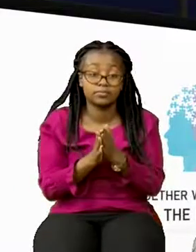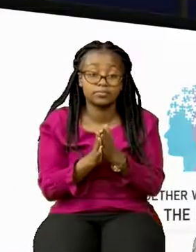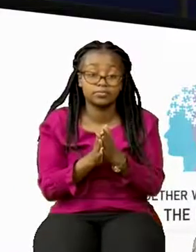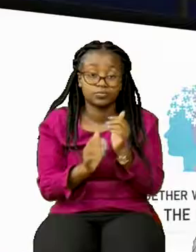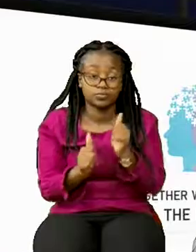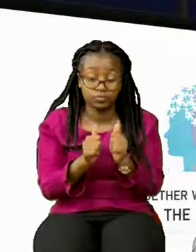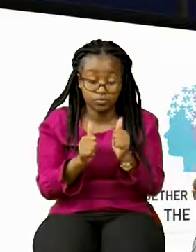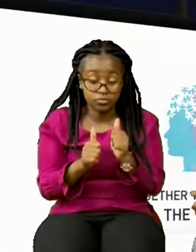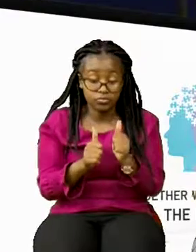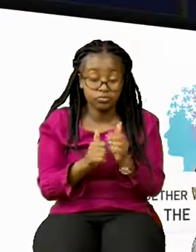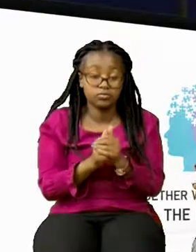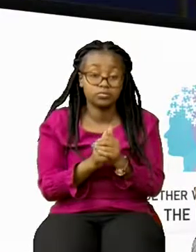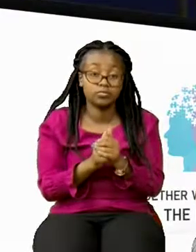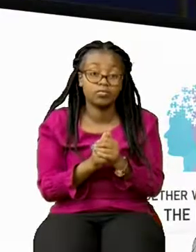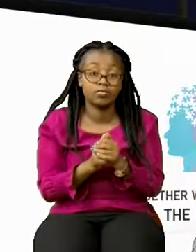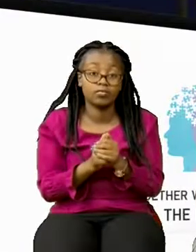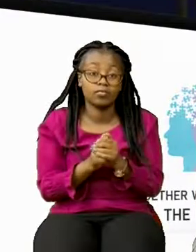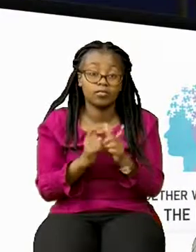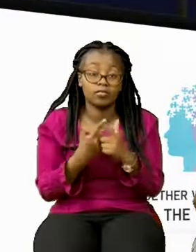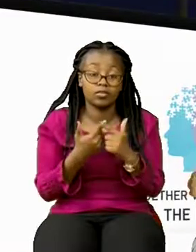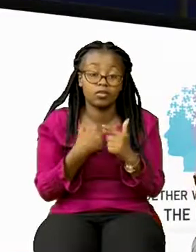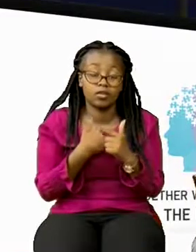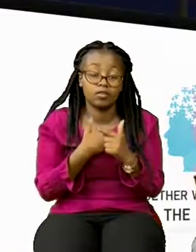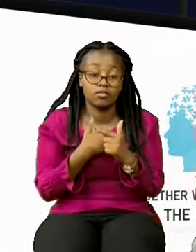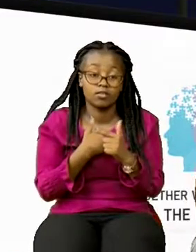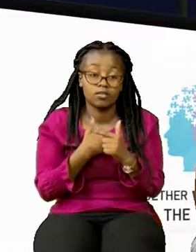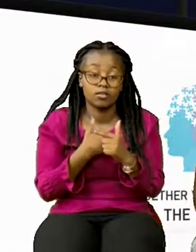which is which. Apart from there, we have